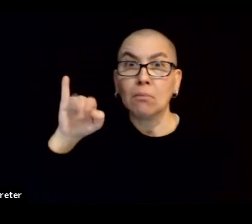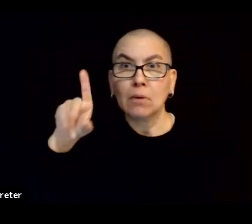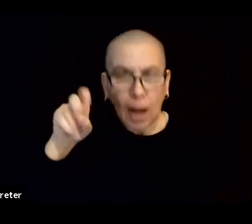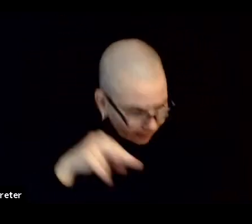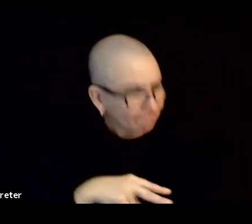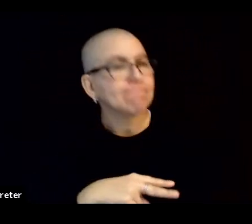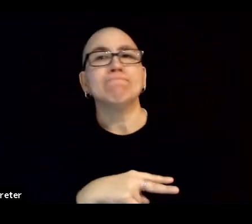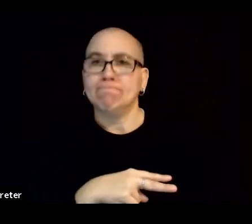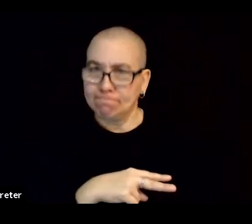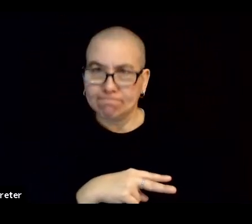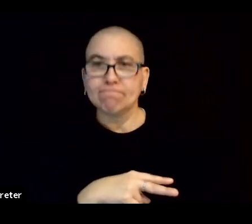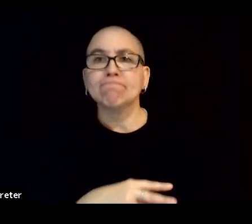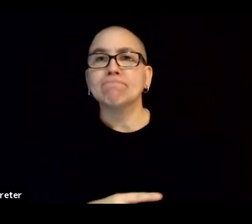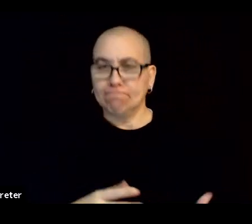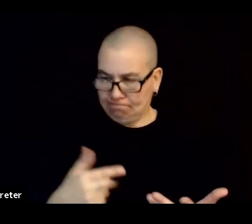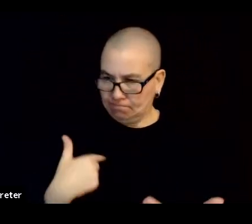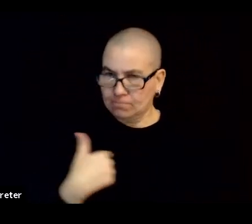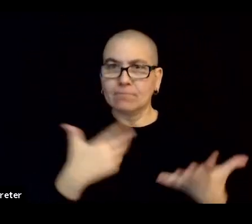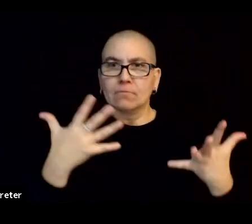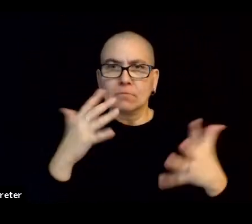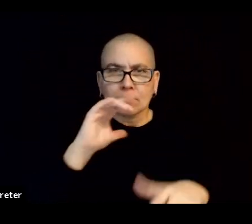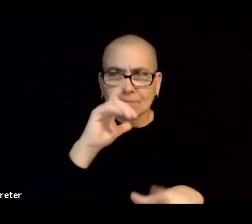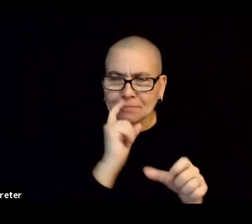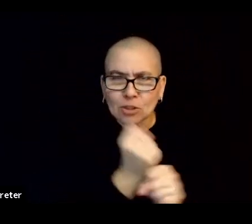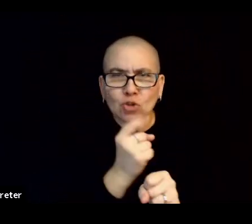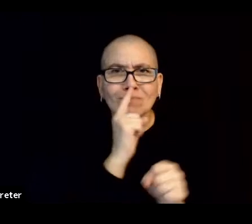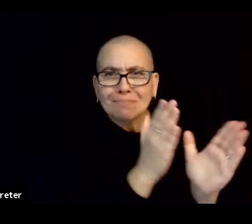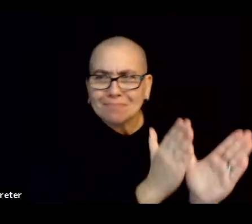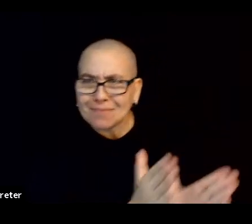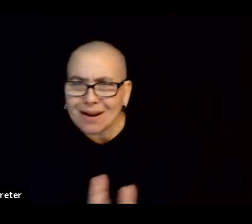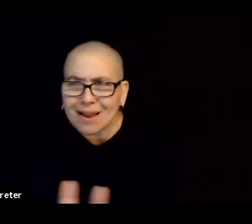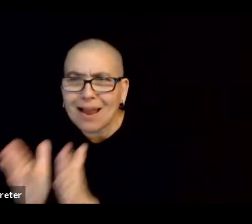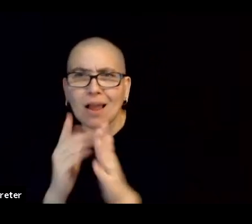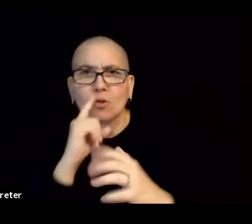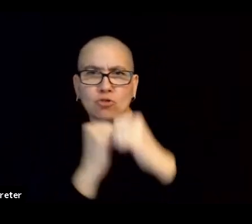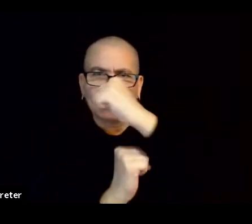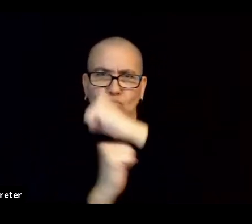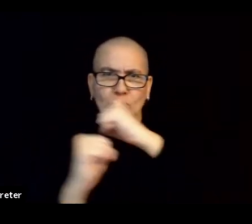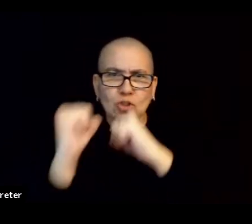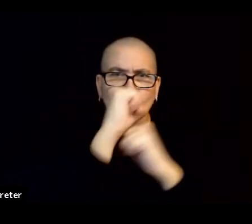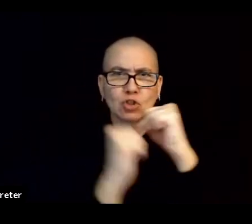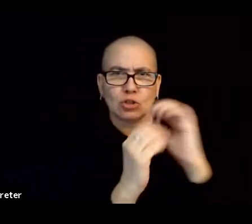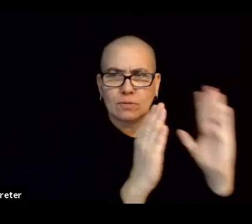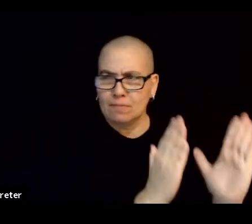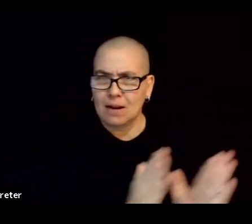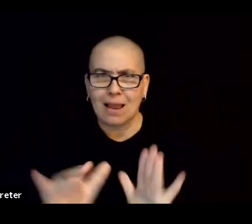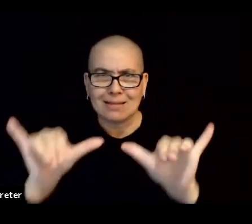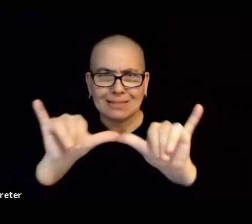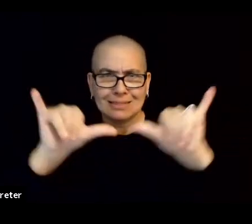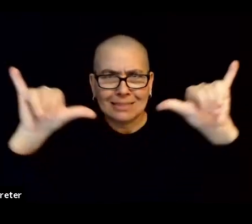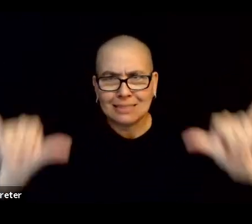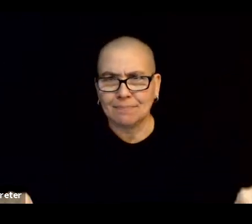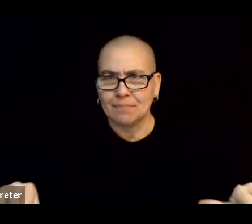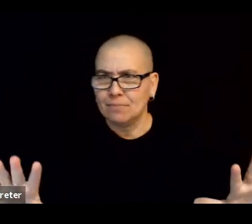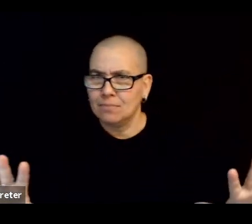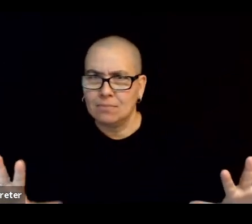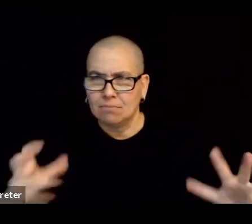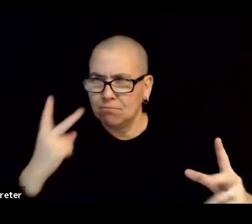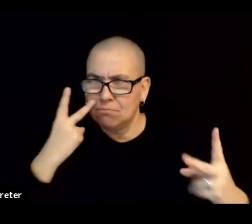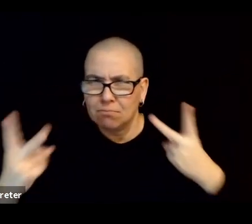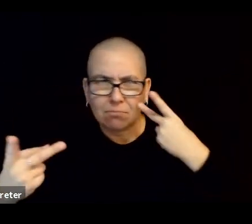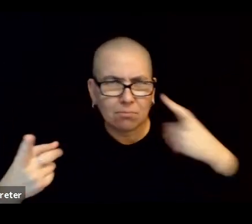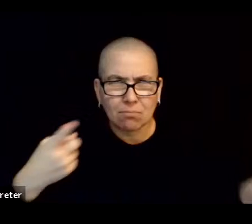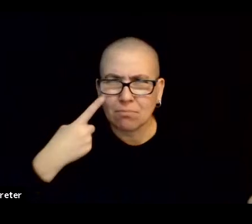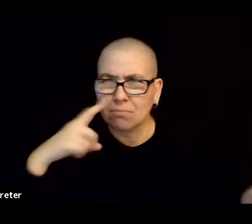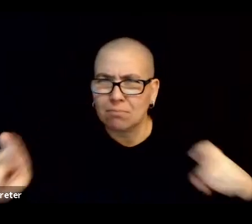to make sure we have that robust infrastructure. All states are different. You see us, this bizarre game of states getting